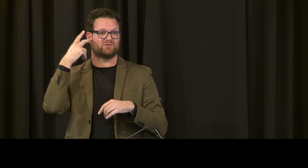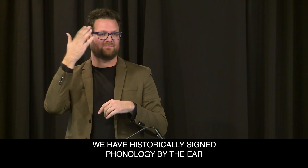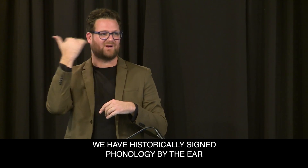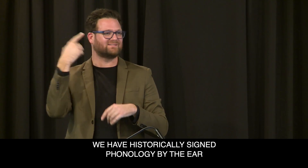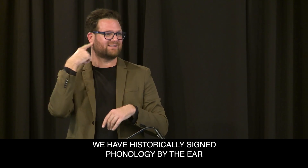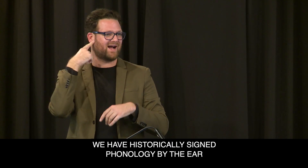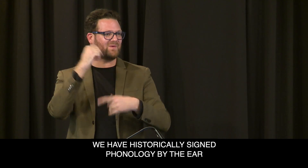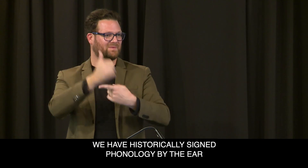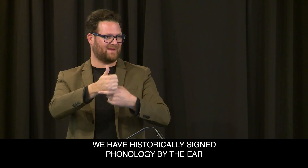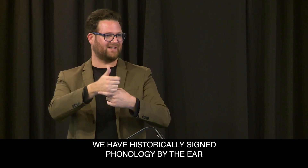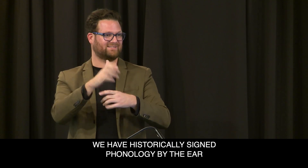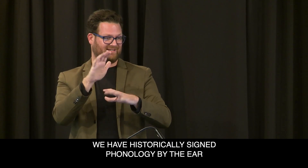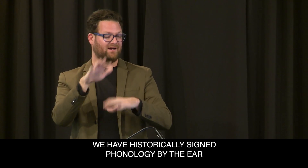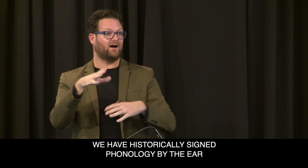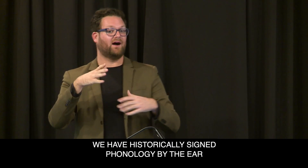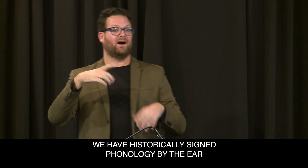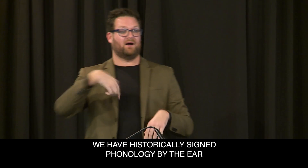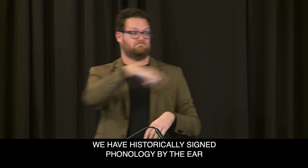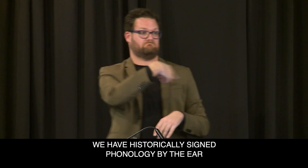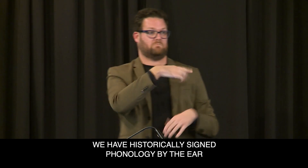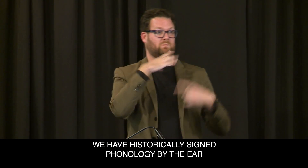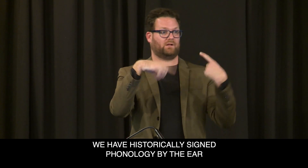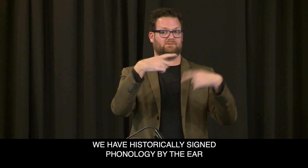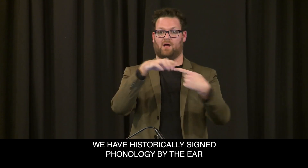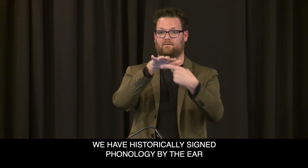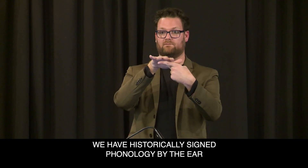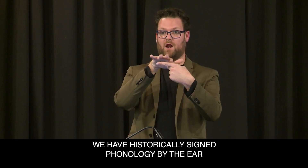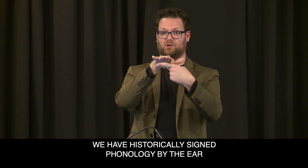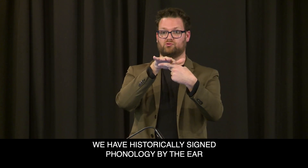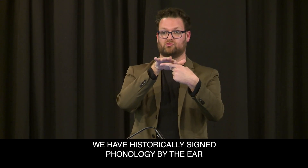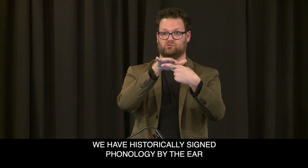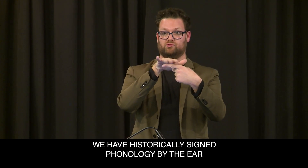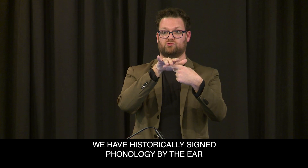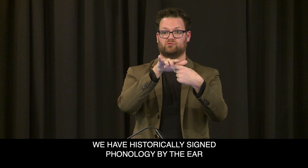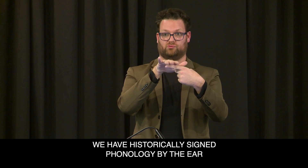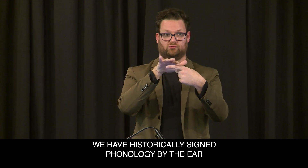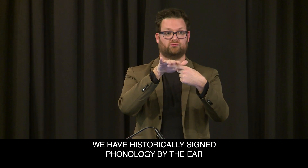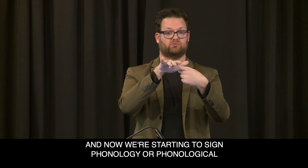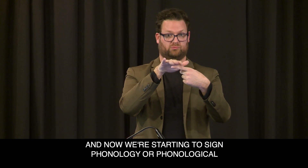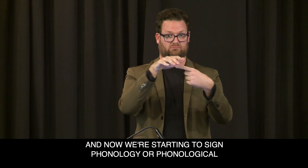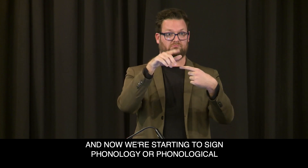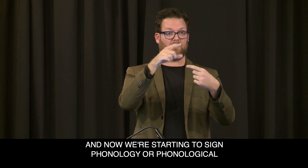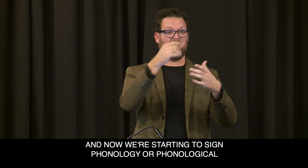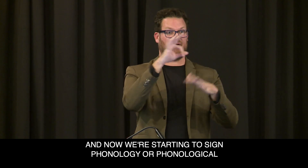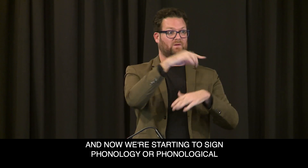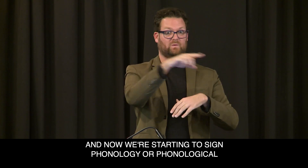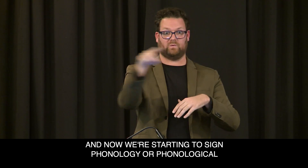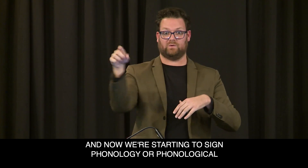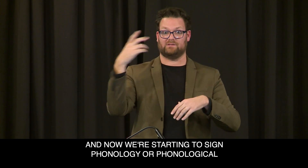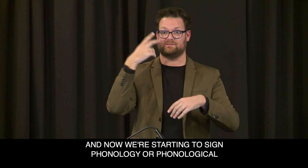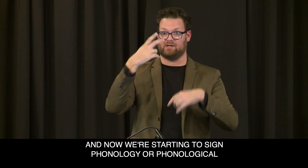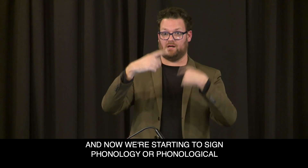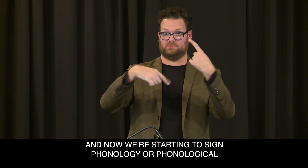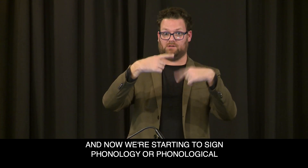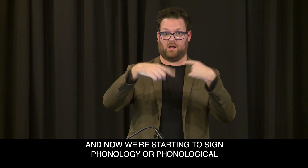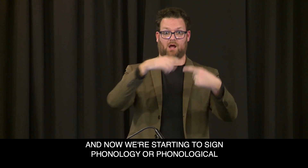We have historically signed phonology by the ear, and now we're starting to sign phonology